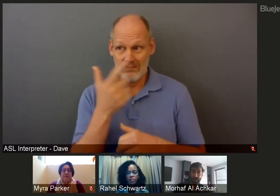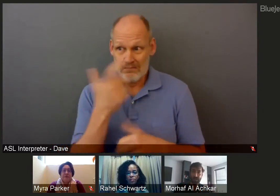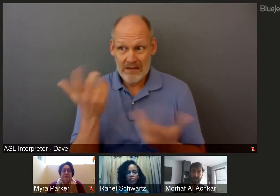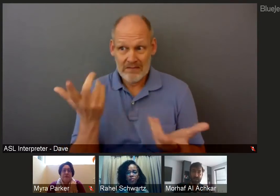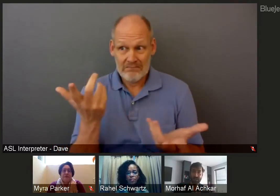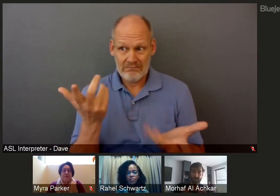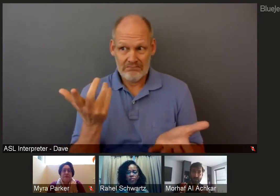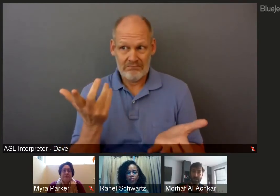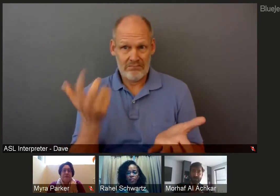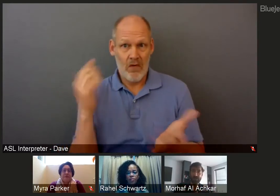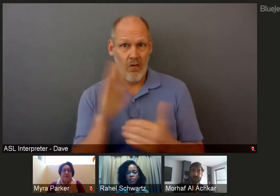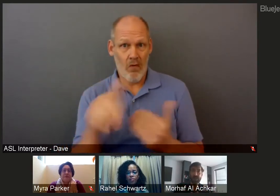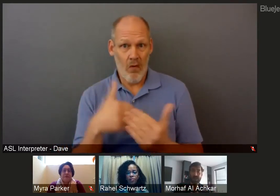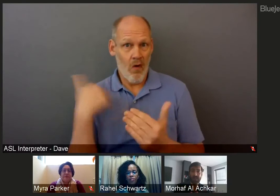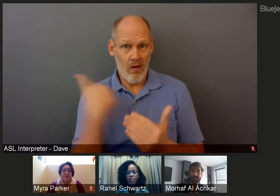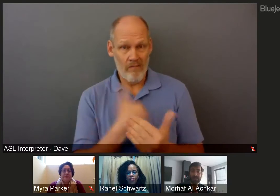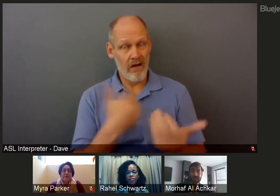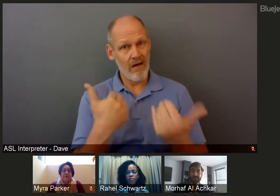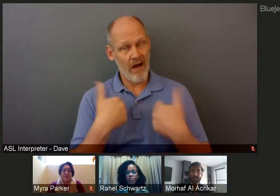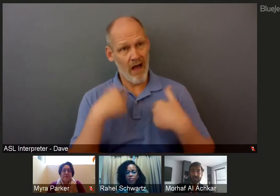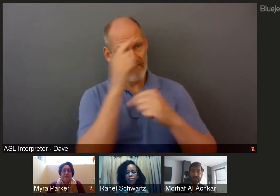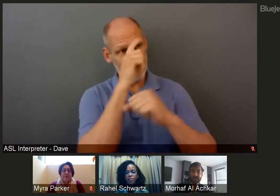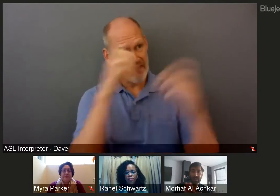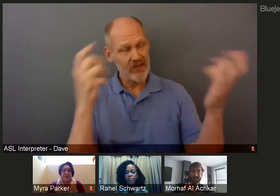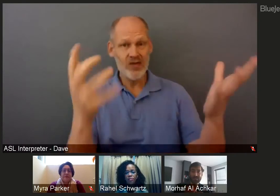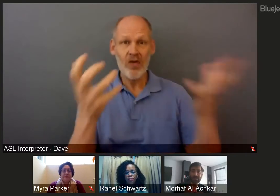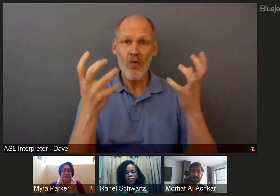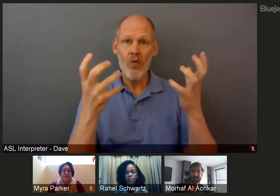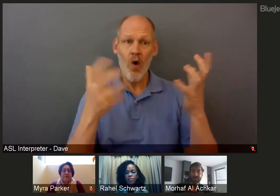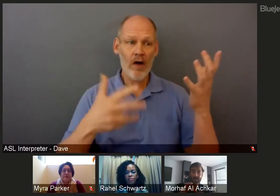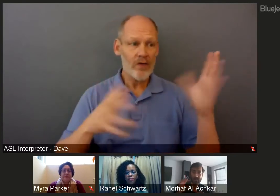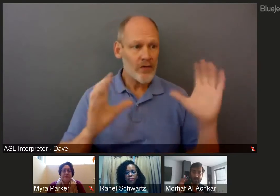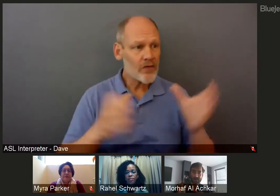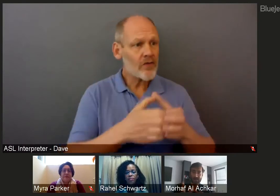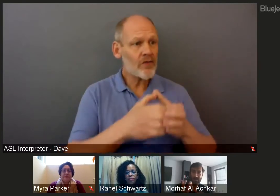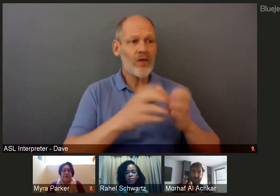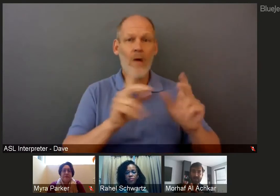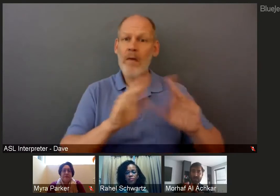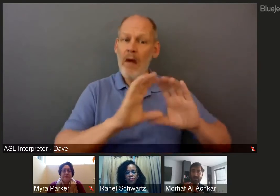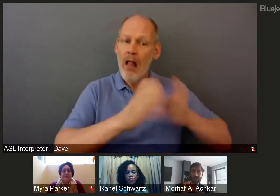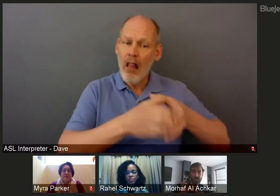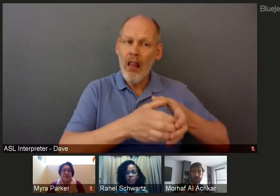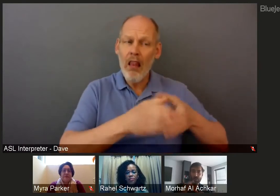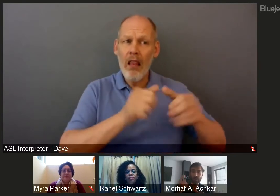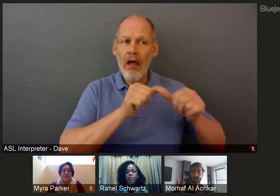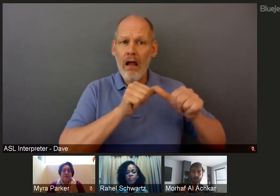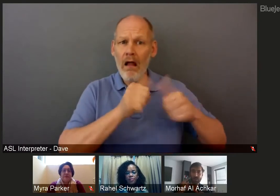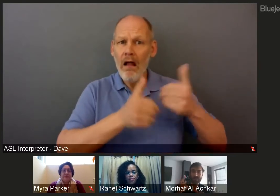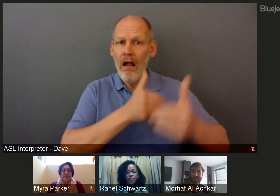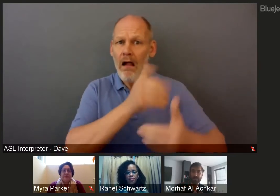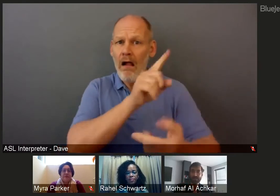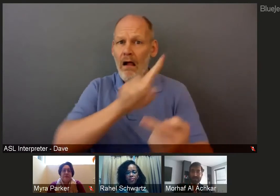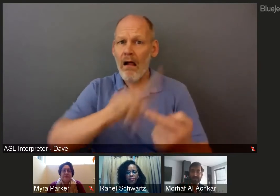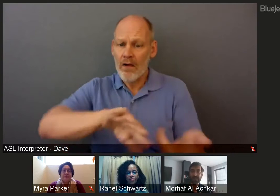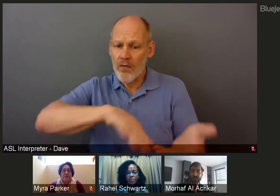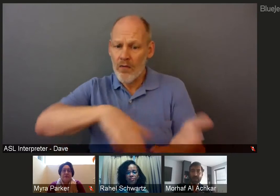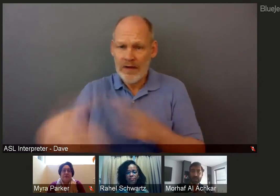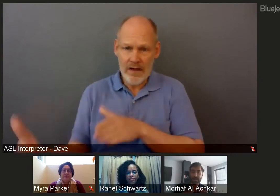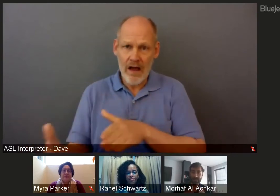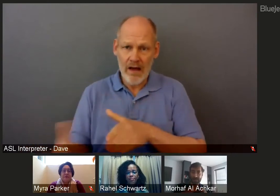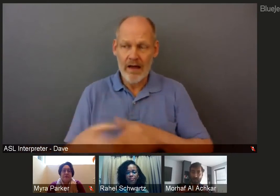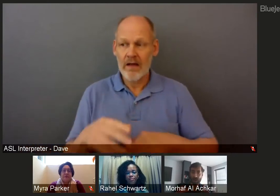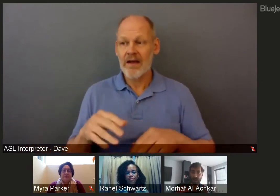when you're 80, 90, or whatever age you set for yourself. Cancer comes, shifts everything around, and your world is upside